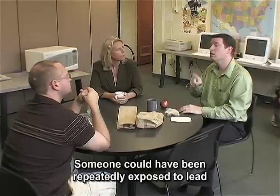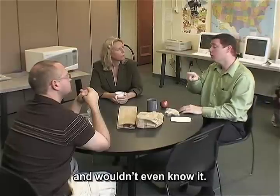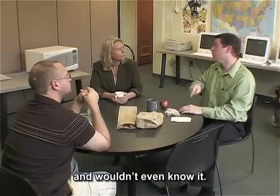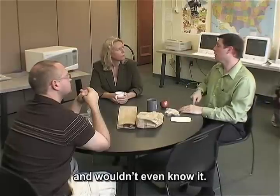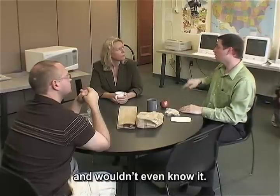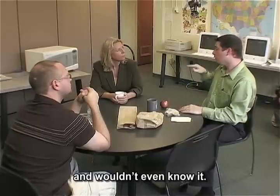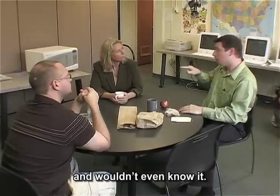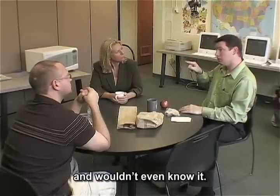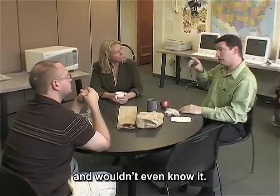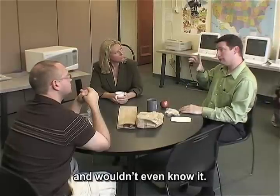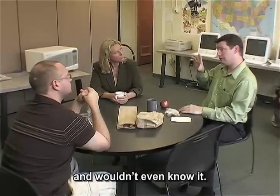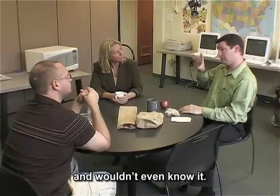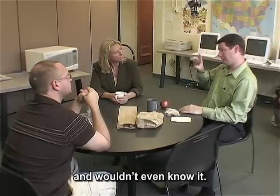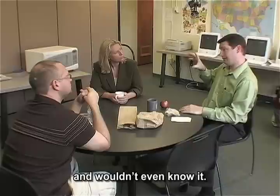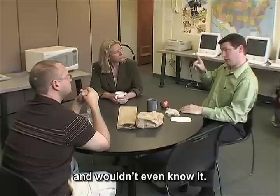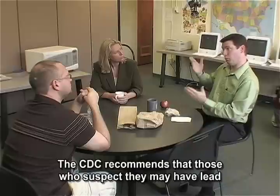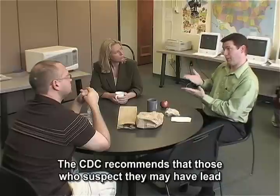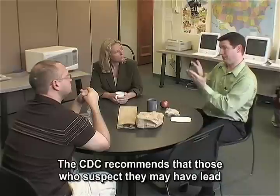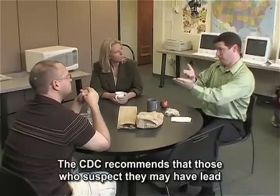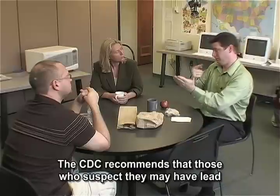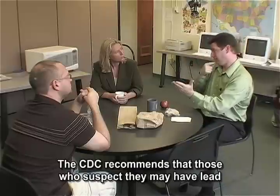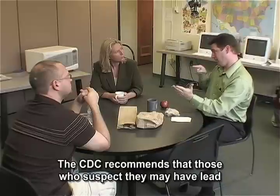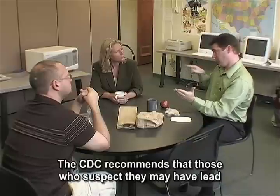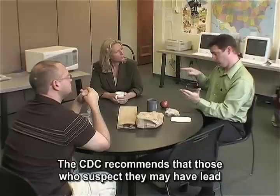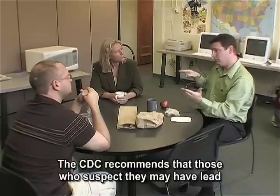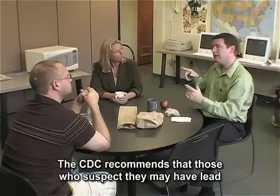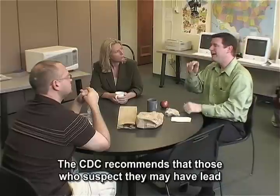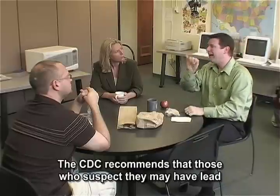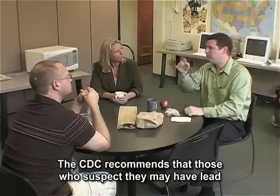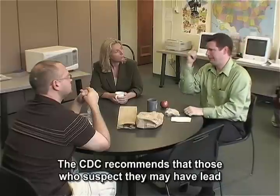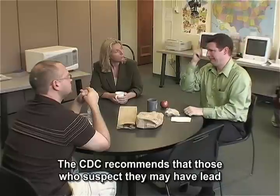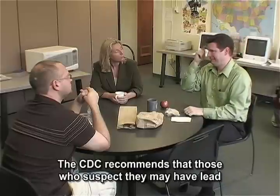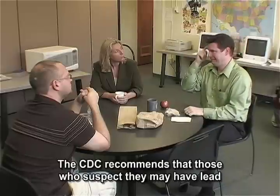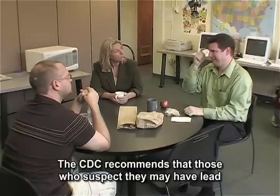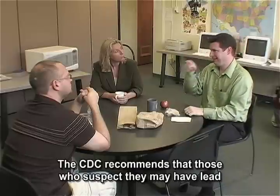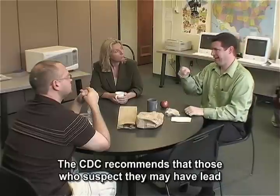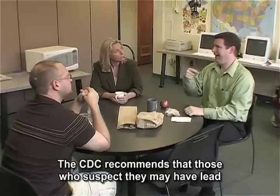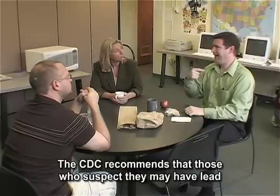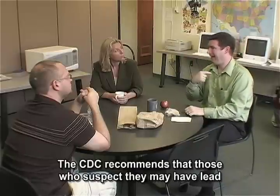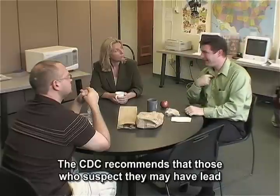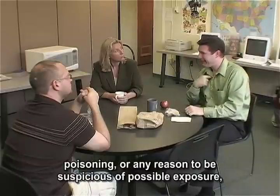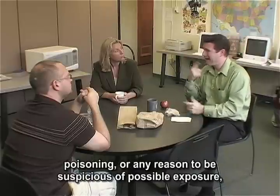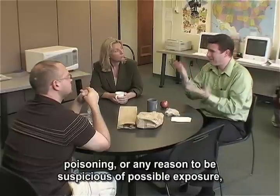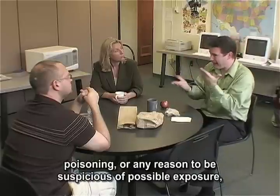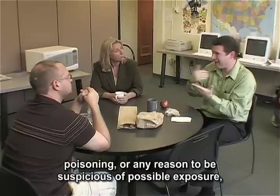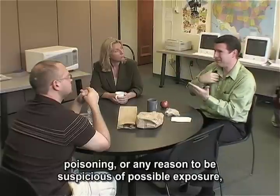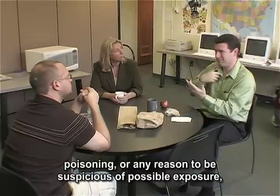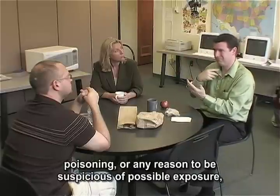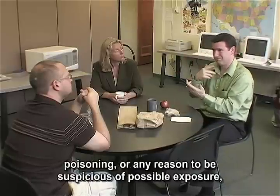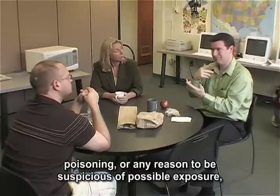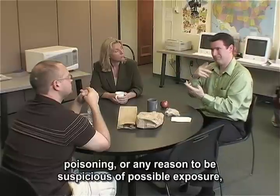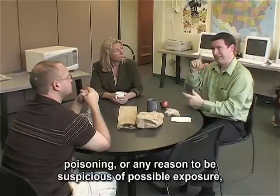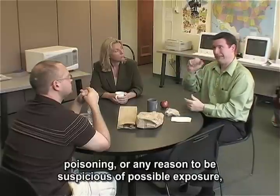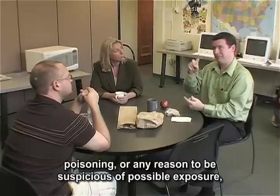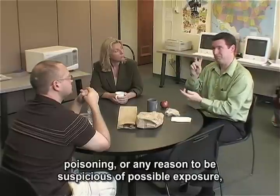wouldn't even know it. The CDC recommends that those who suspect they may have lead poisoning, or any reason to be